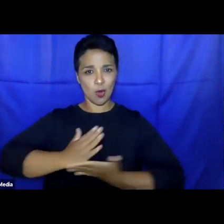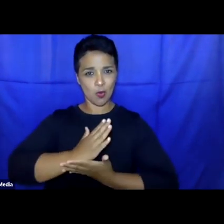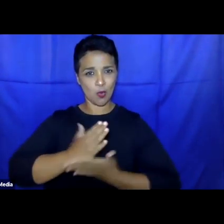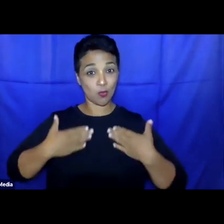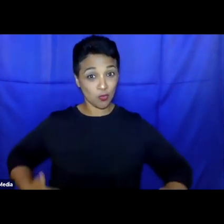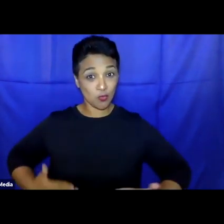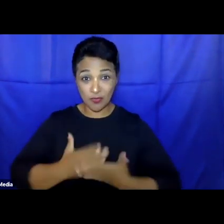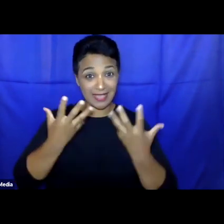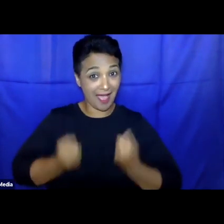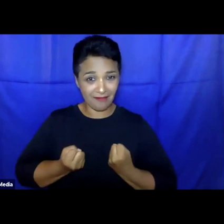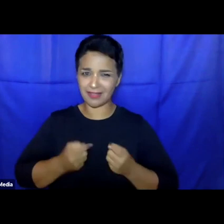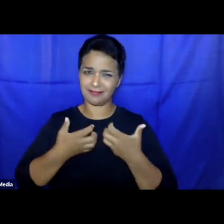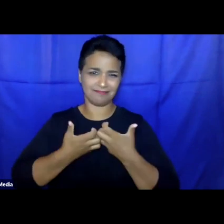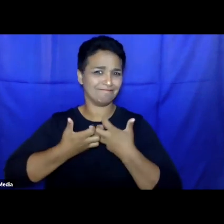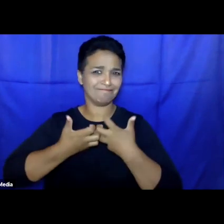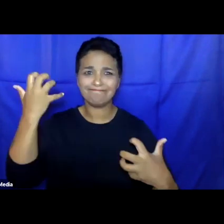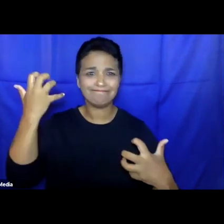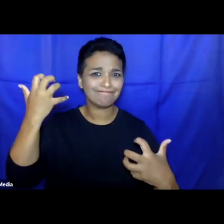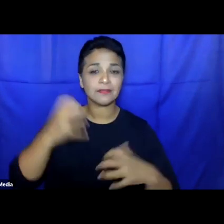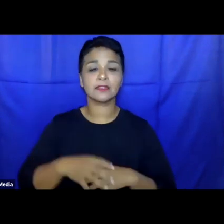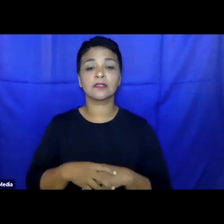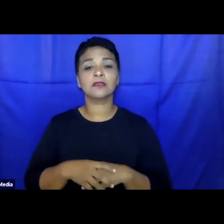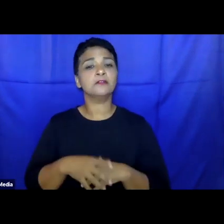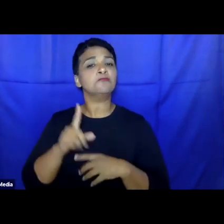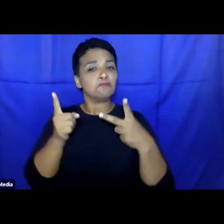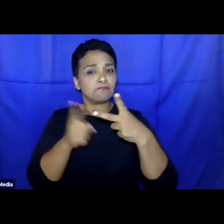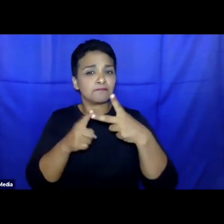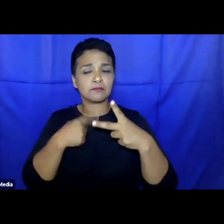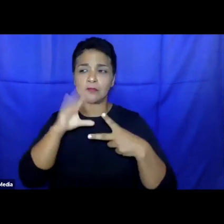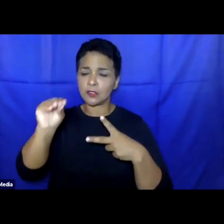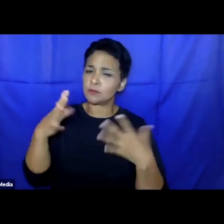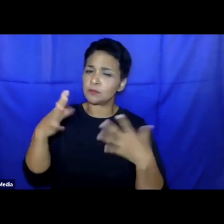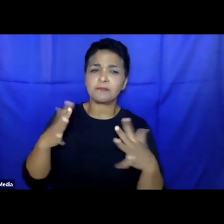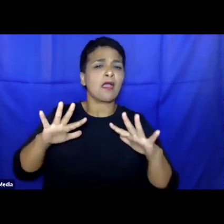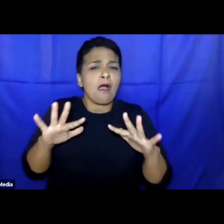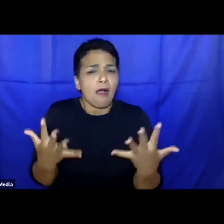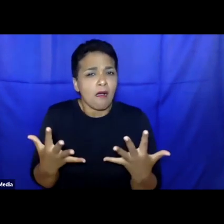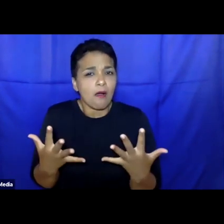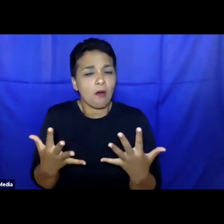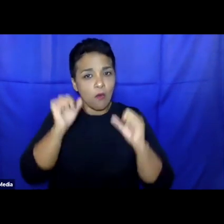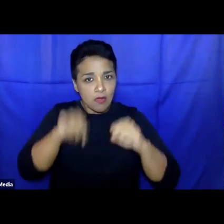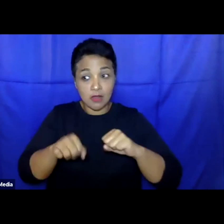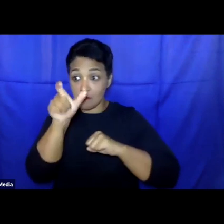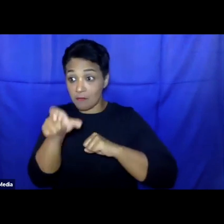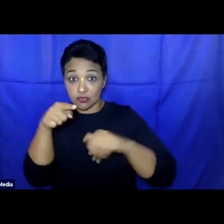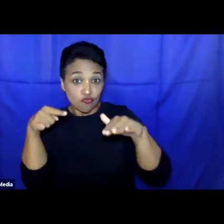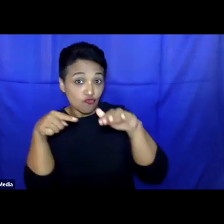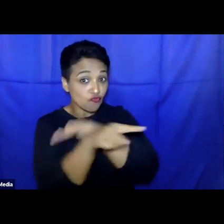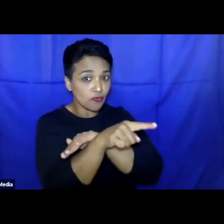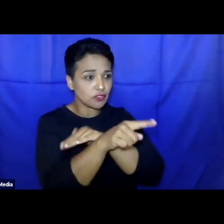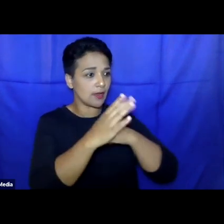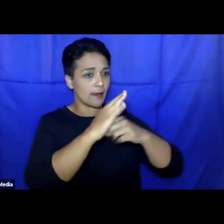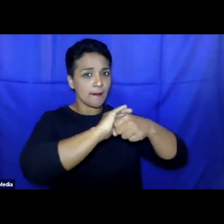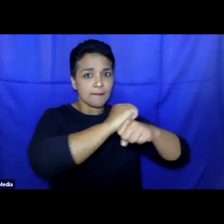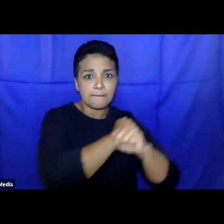second question he raised was to ask for information on measures undertaken to ensure the safety of refugees, asylum seekers, and migrants.